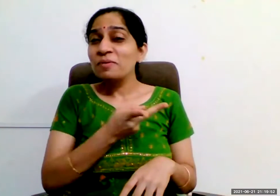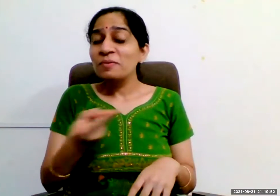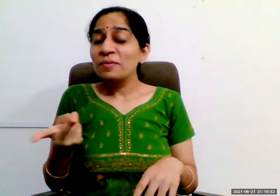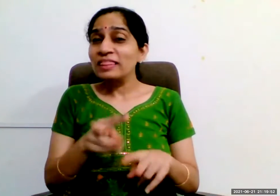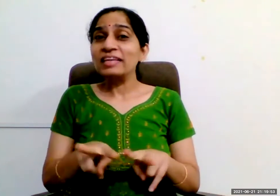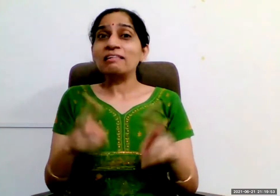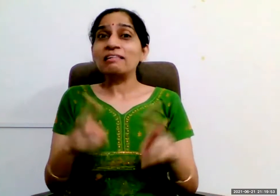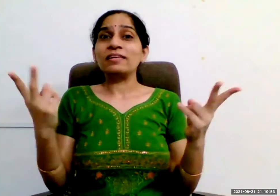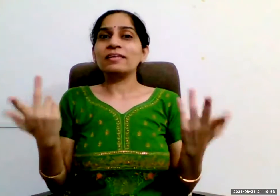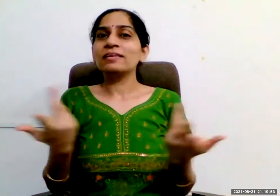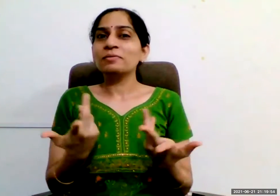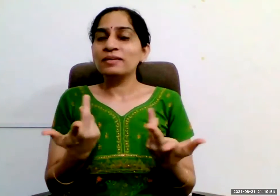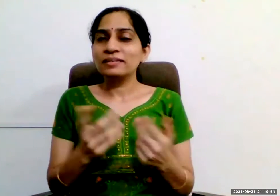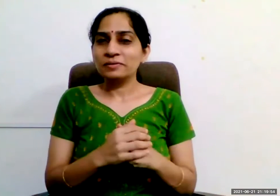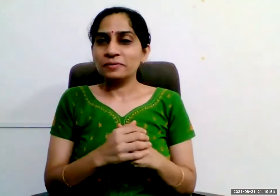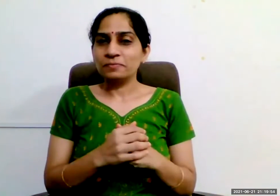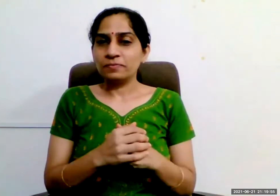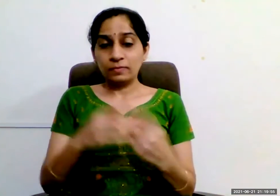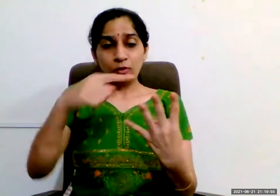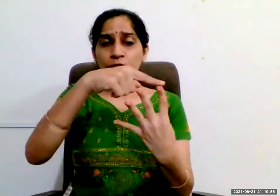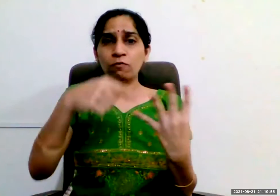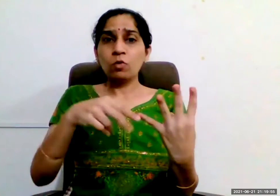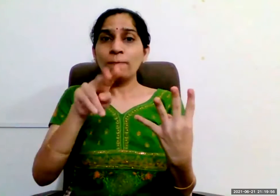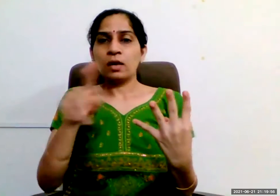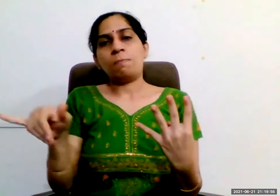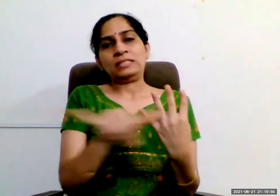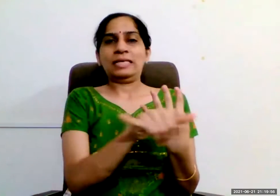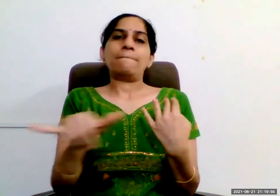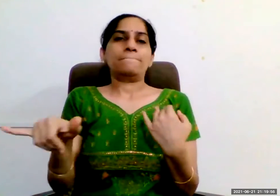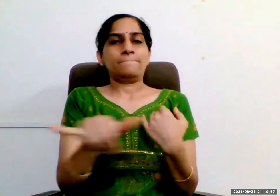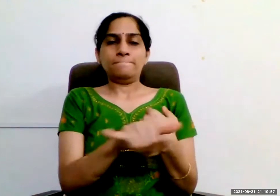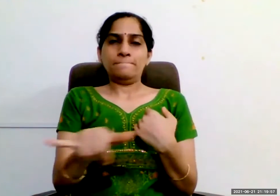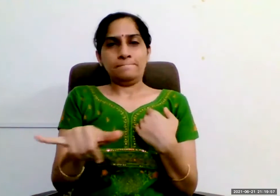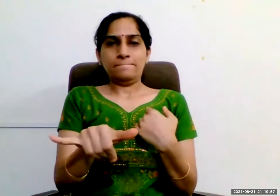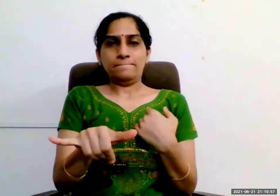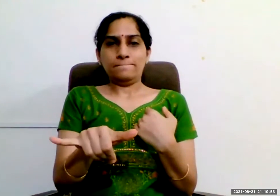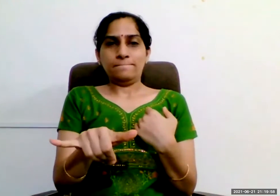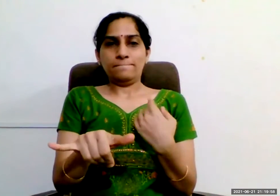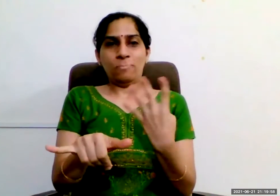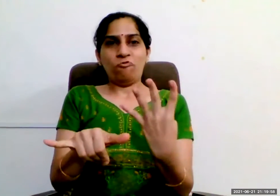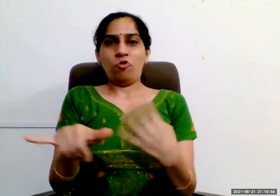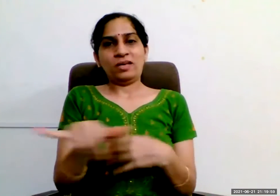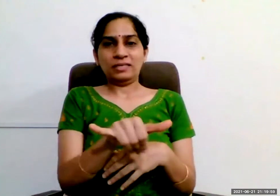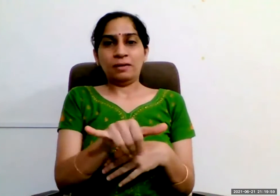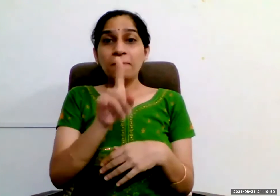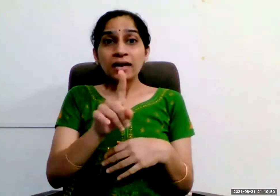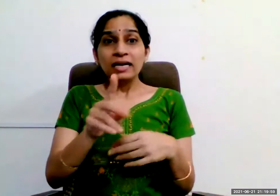was common between animals and humans. Now we're going to talk about what is difference between humans and animals. So human